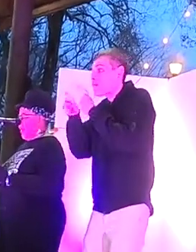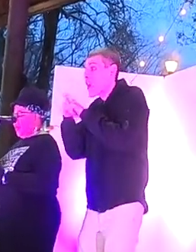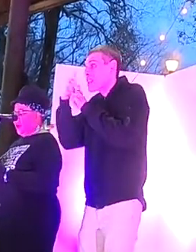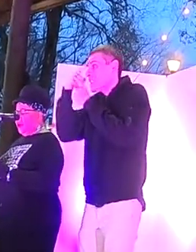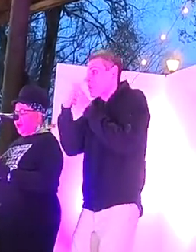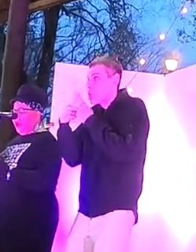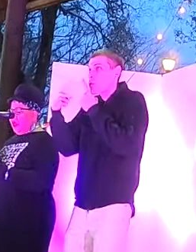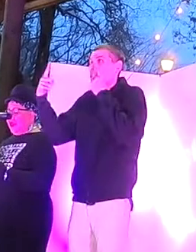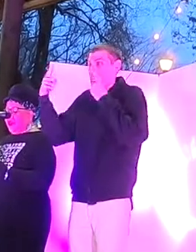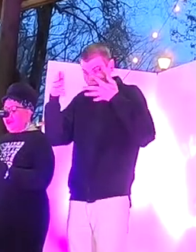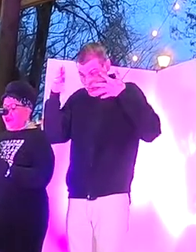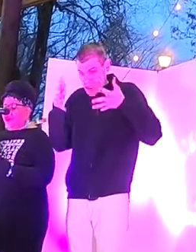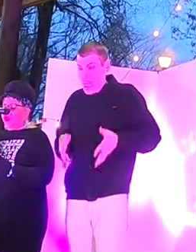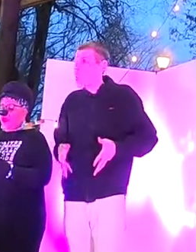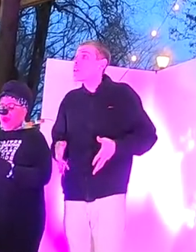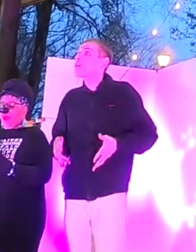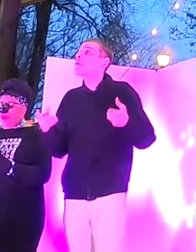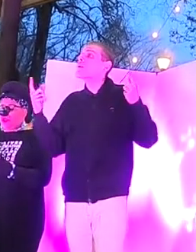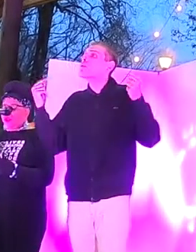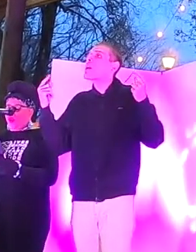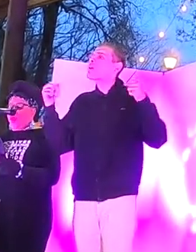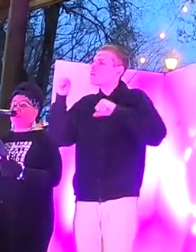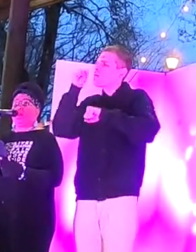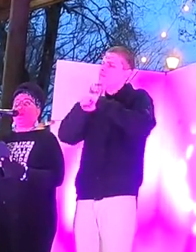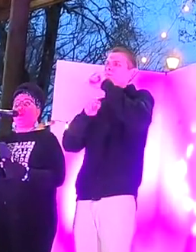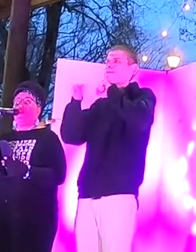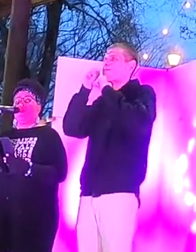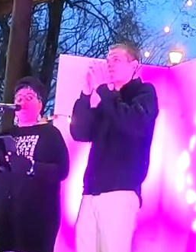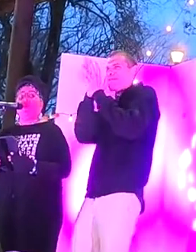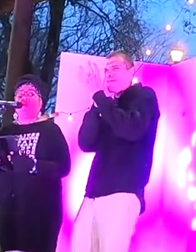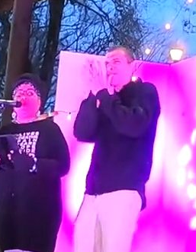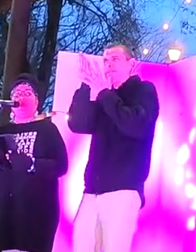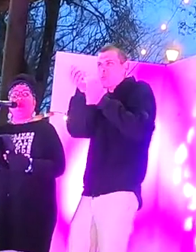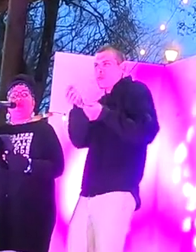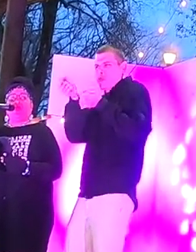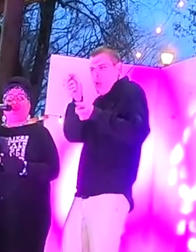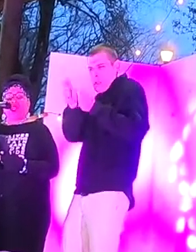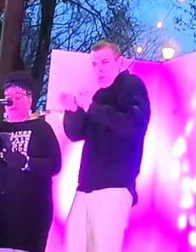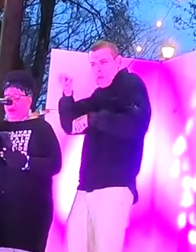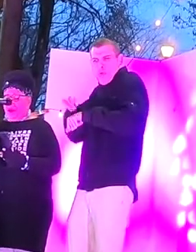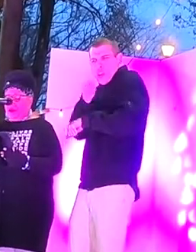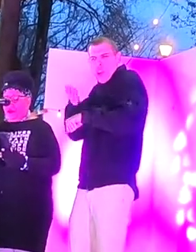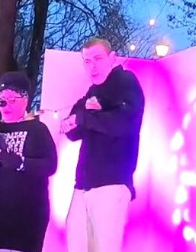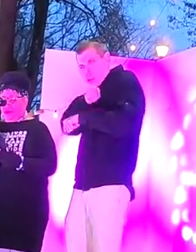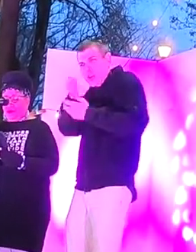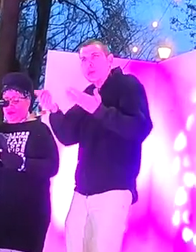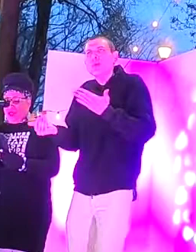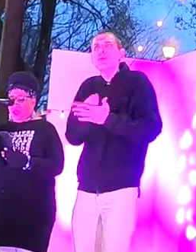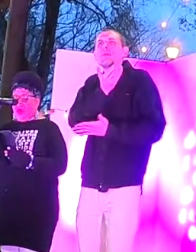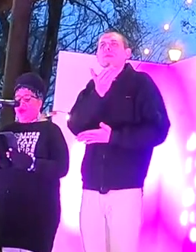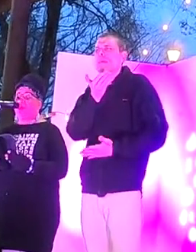and forsake you, these are trials to strengthen, reform, and reshape you.